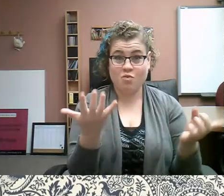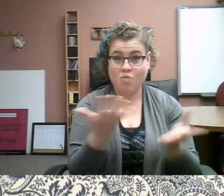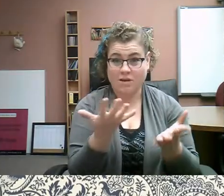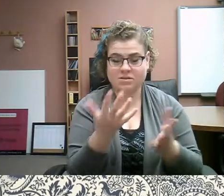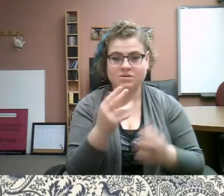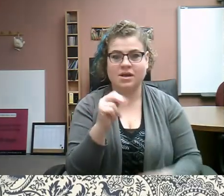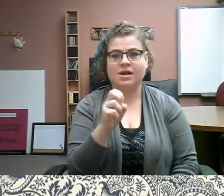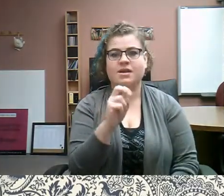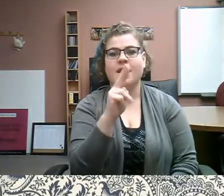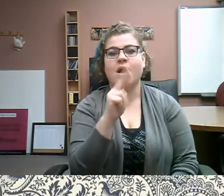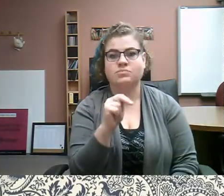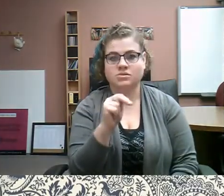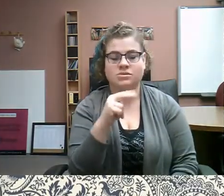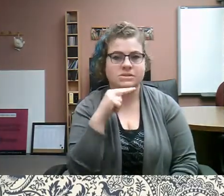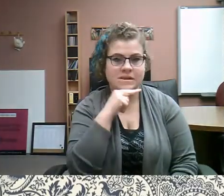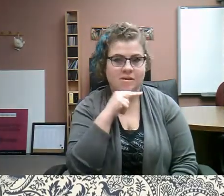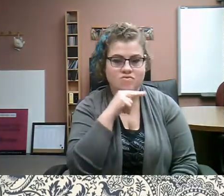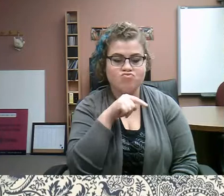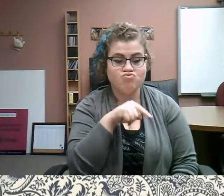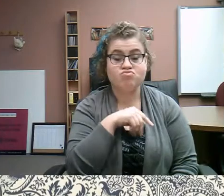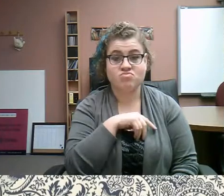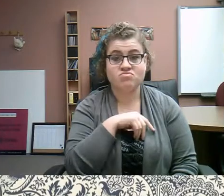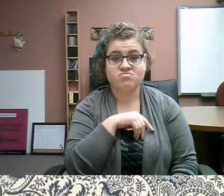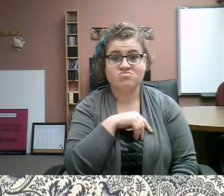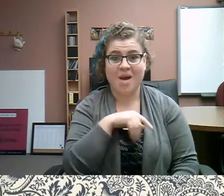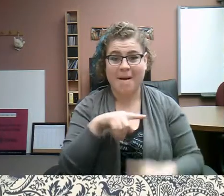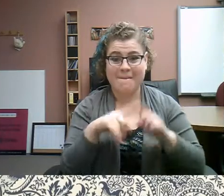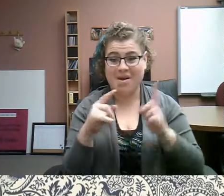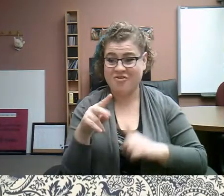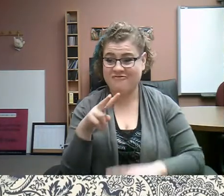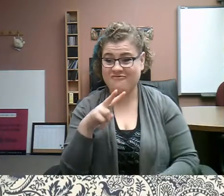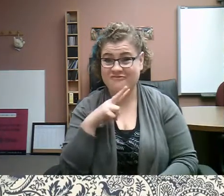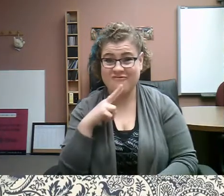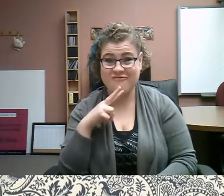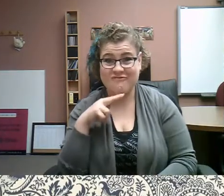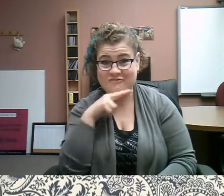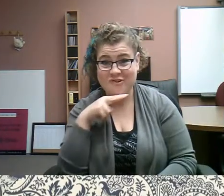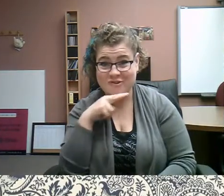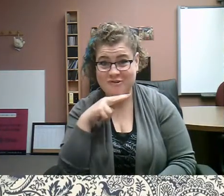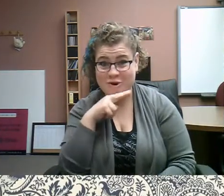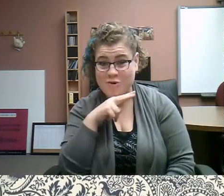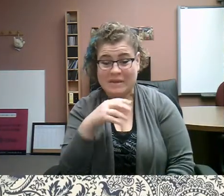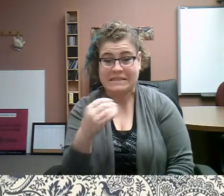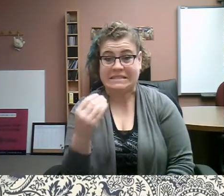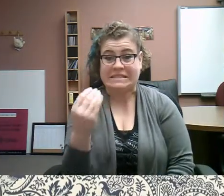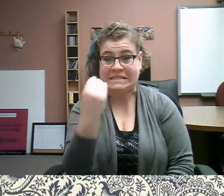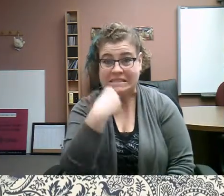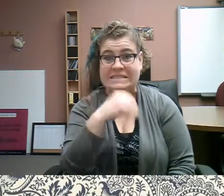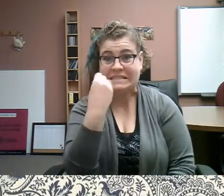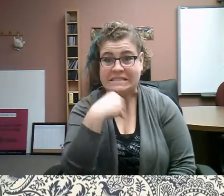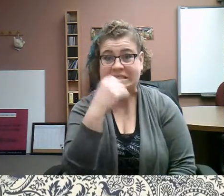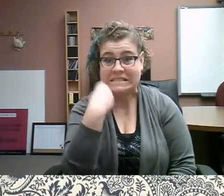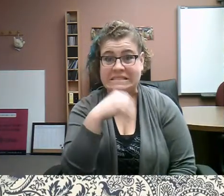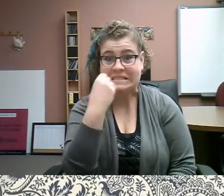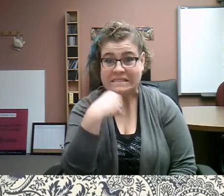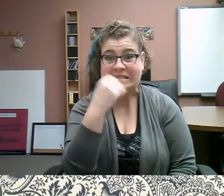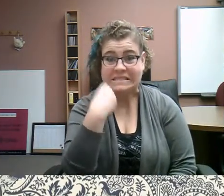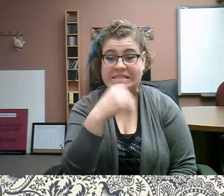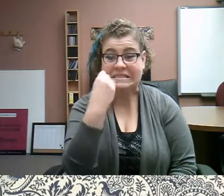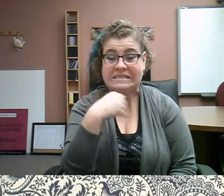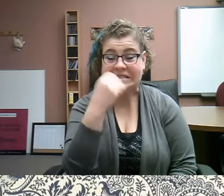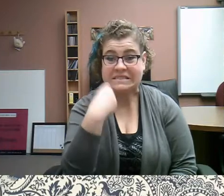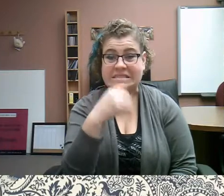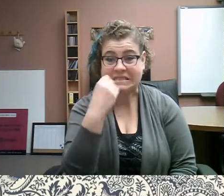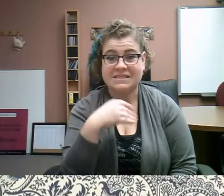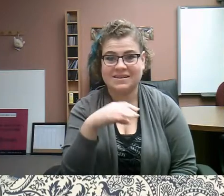If you have the food, it's a noun. That word is a noun. But the verb